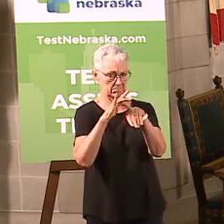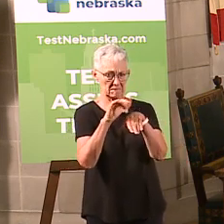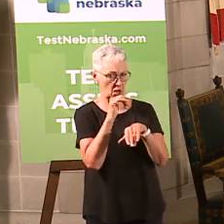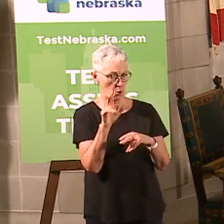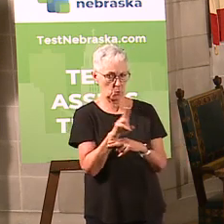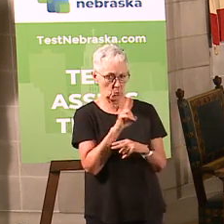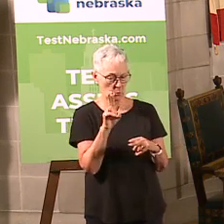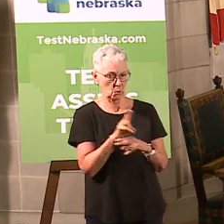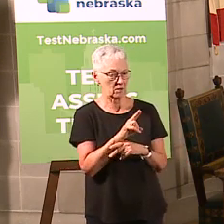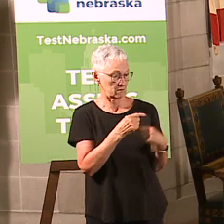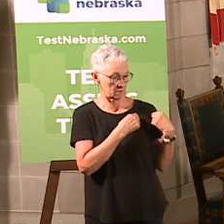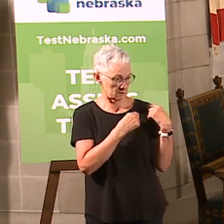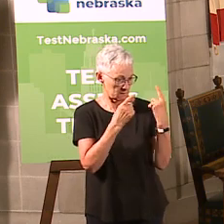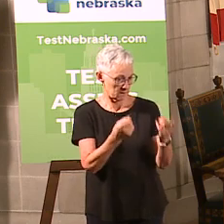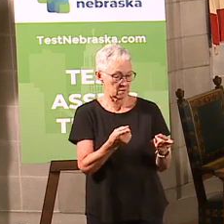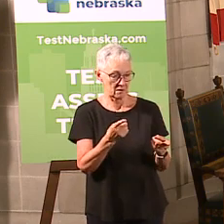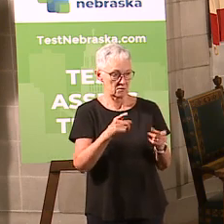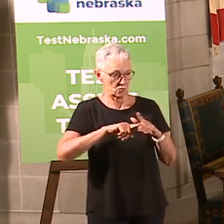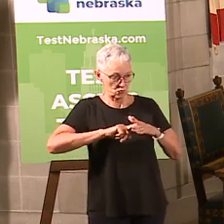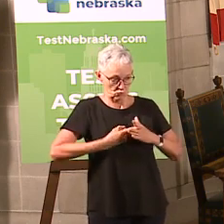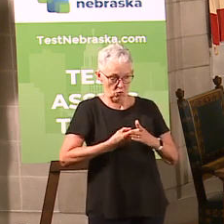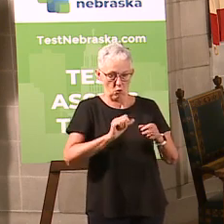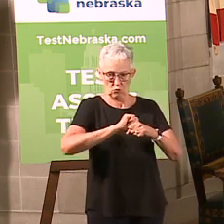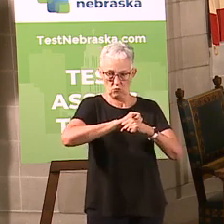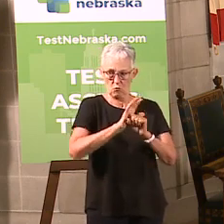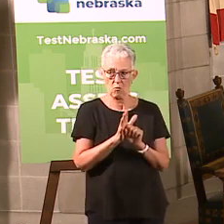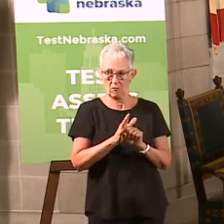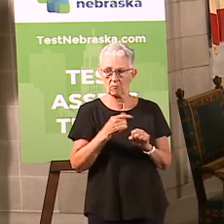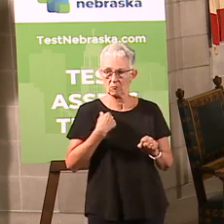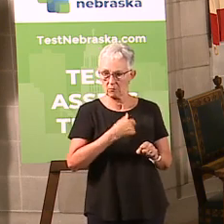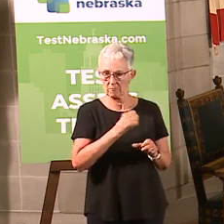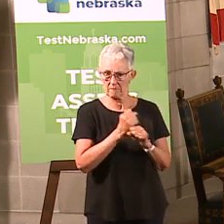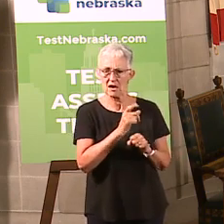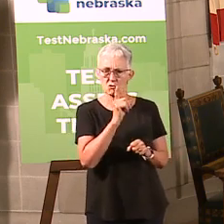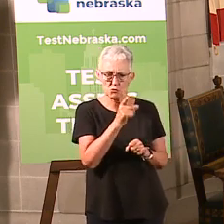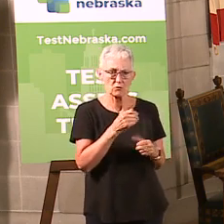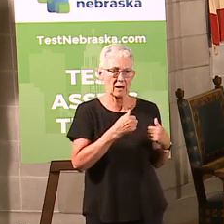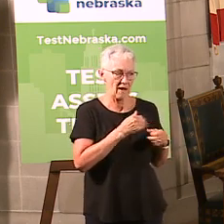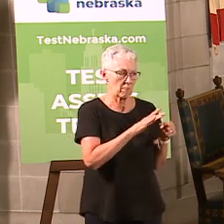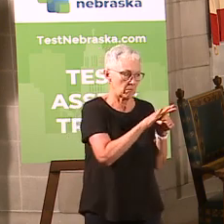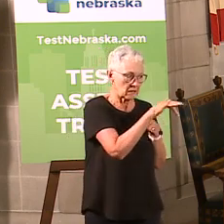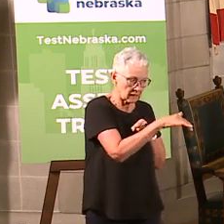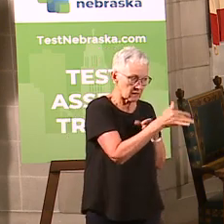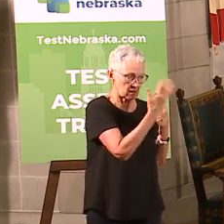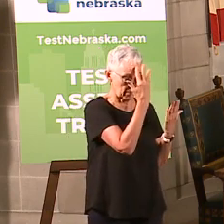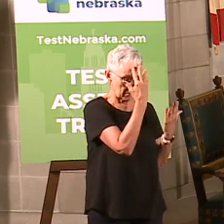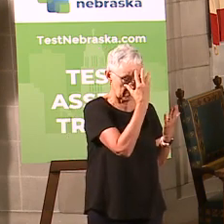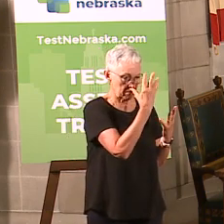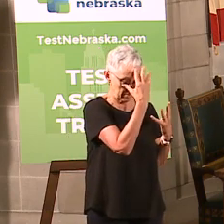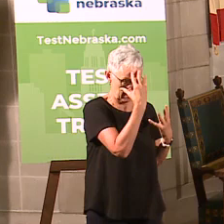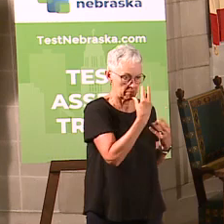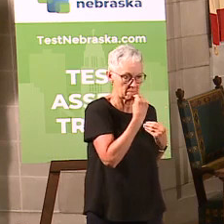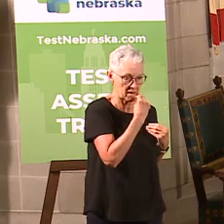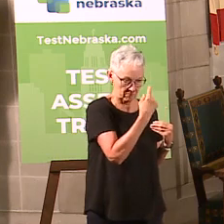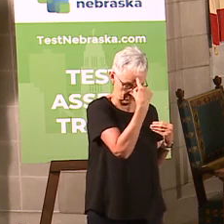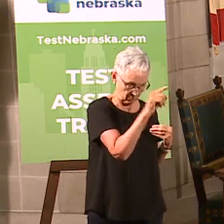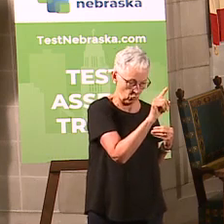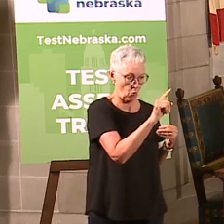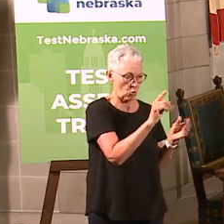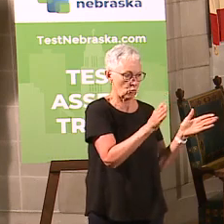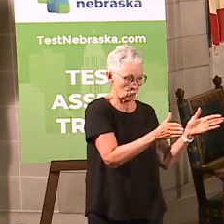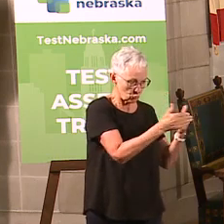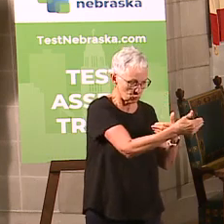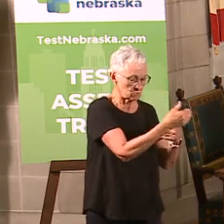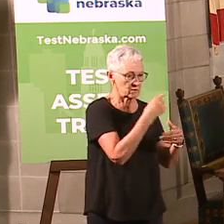been able to provide that hospital bed, that ICU bed, or that ventilator to anybody who needs it when they need it, and that has continued to be true. So